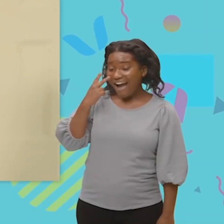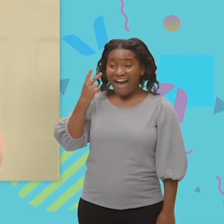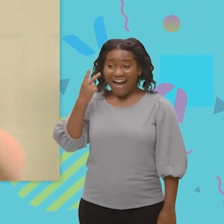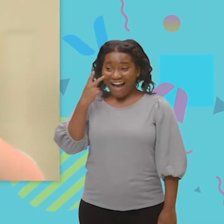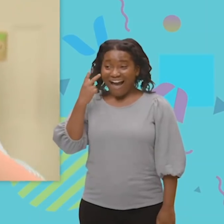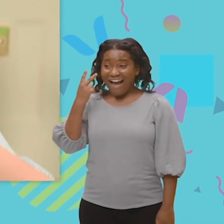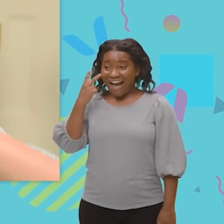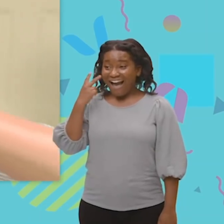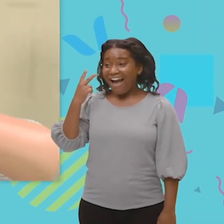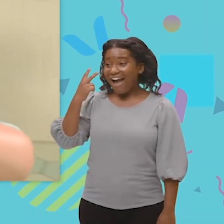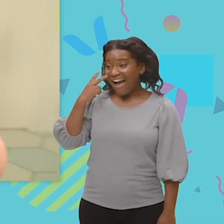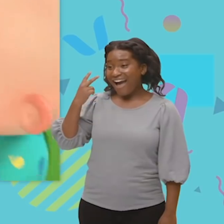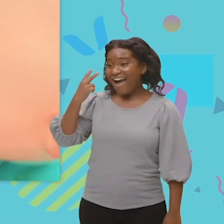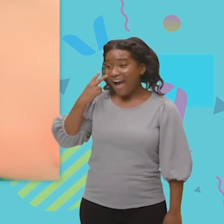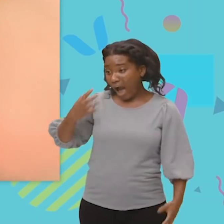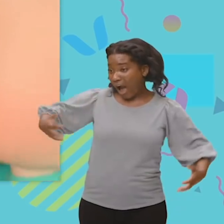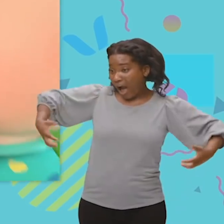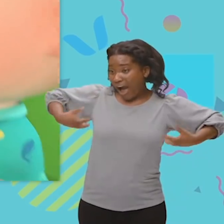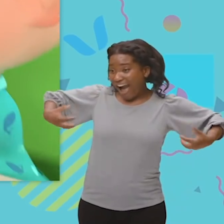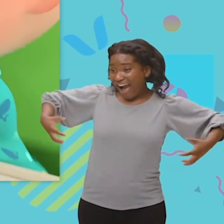See, see, monkey likes it